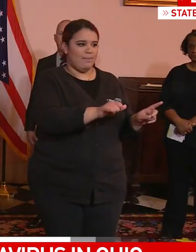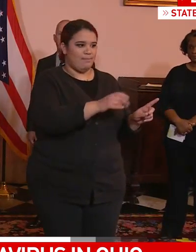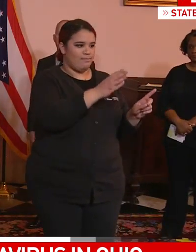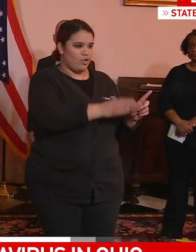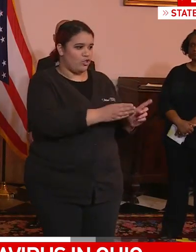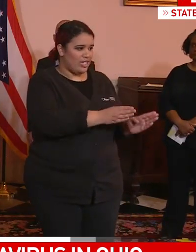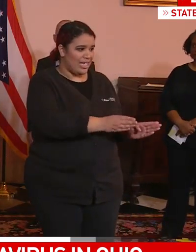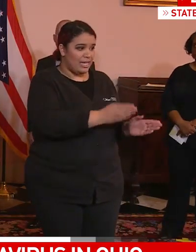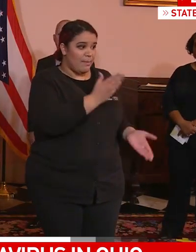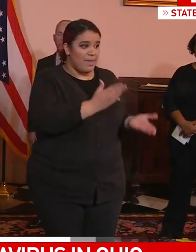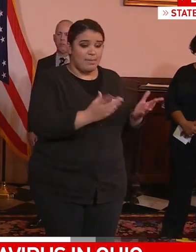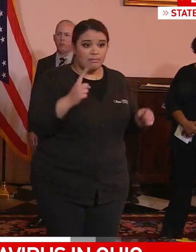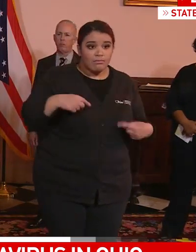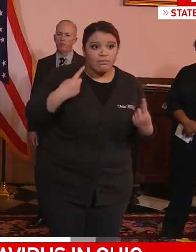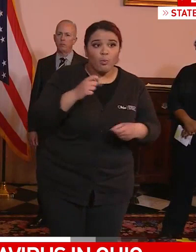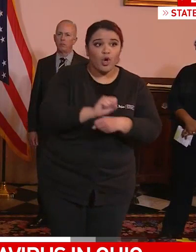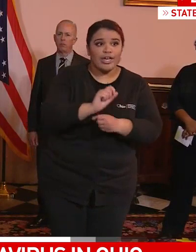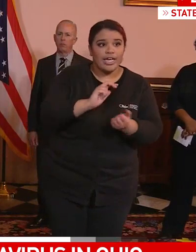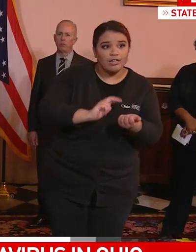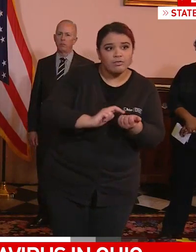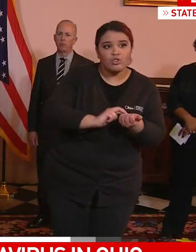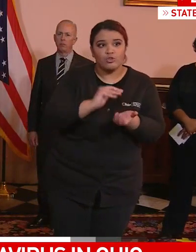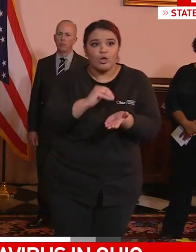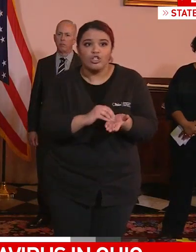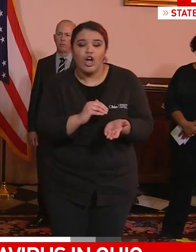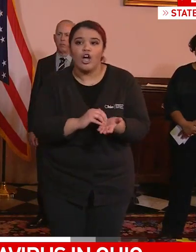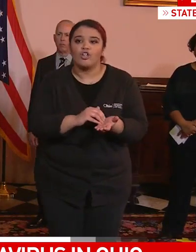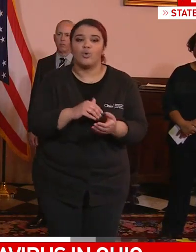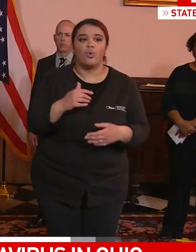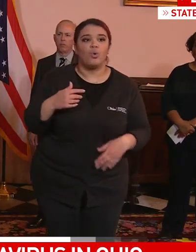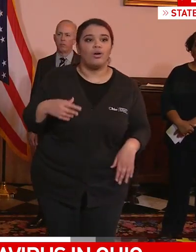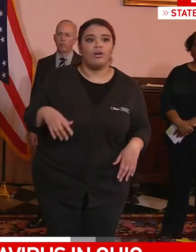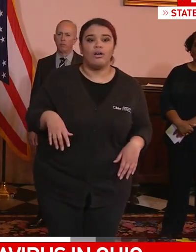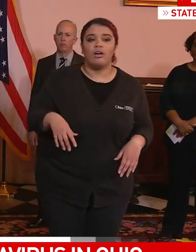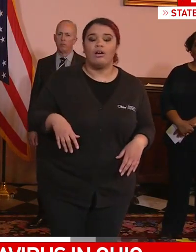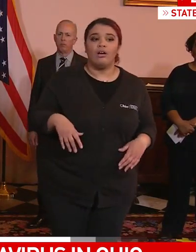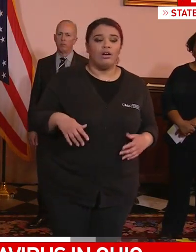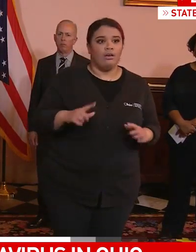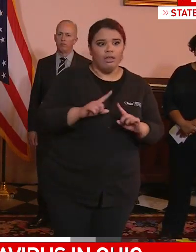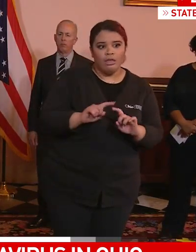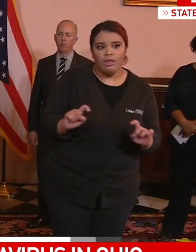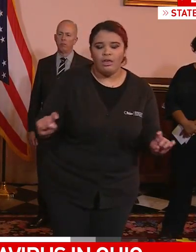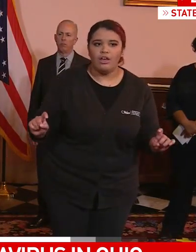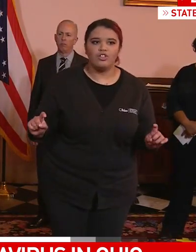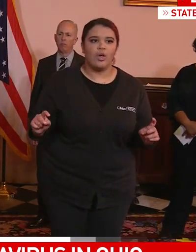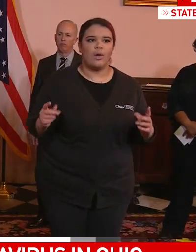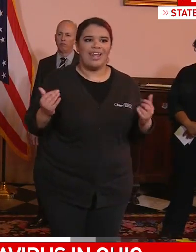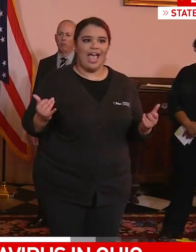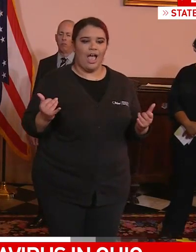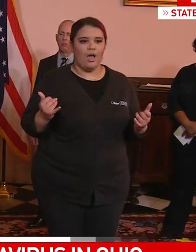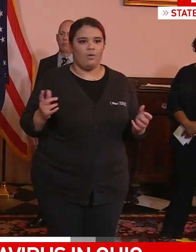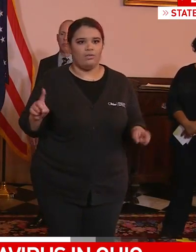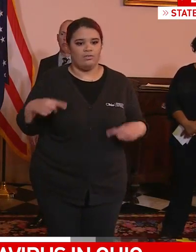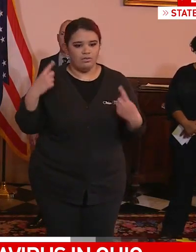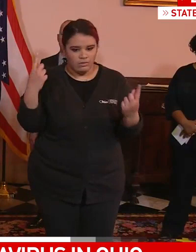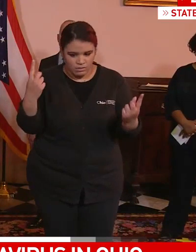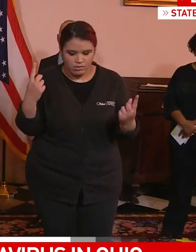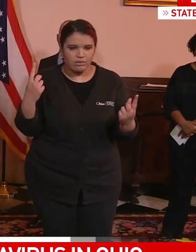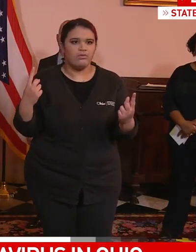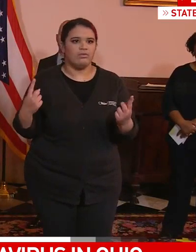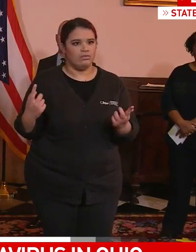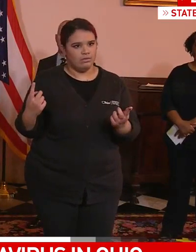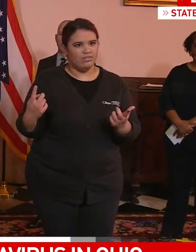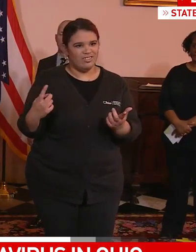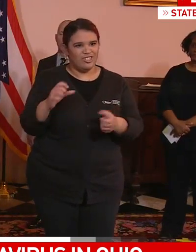might have been a nurse, a paramedic, and you're moving them from one position to another position. So generally, unless there's a real